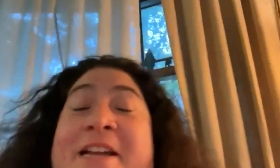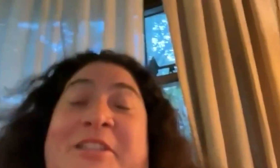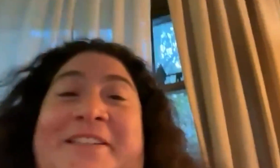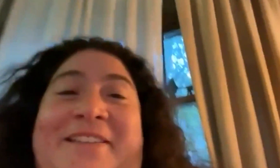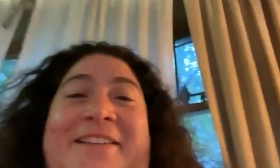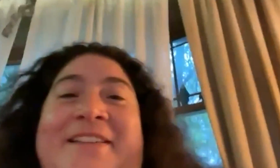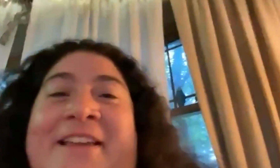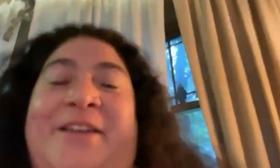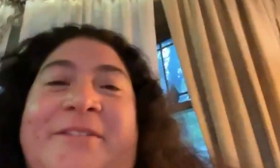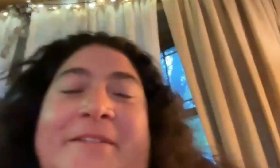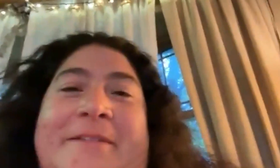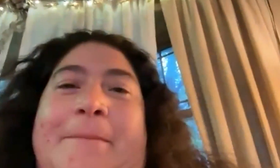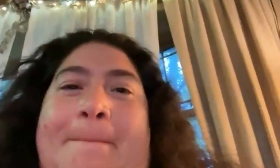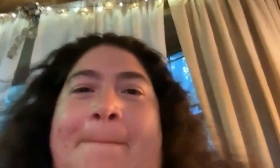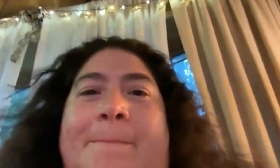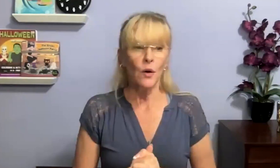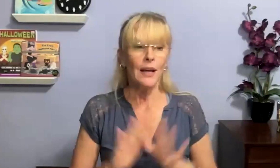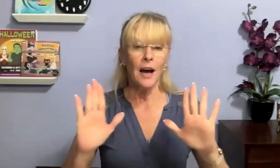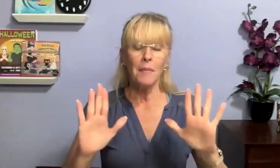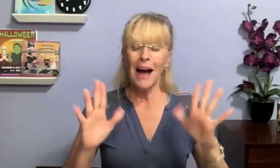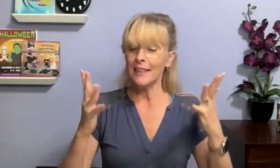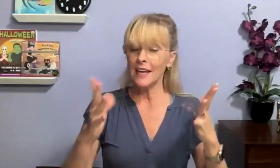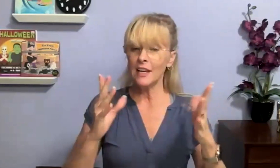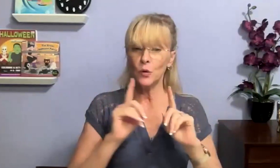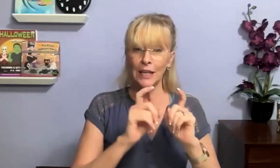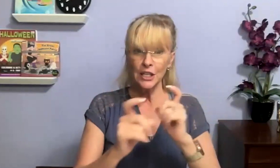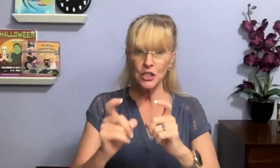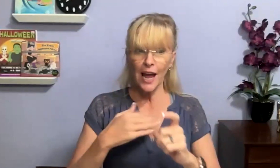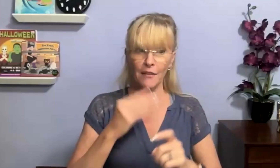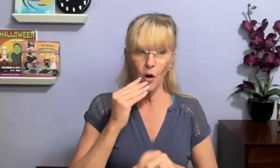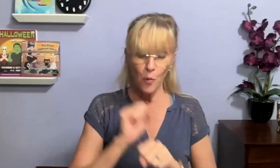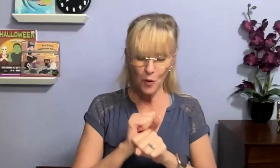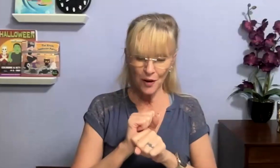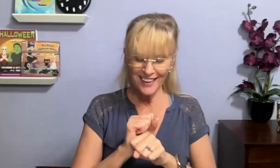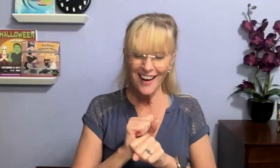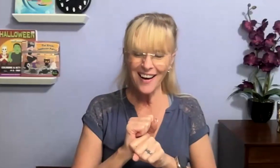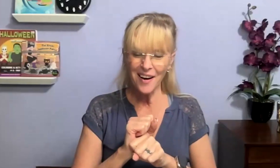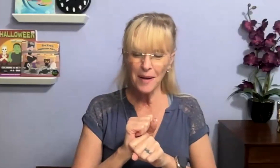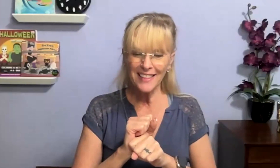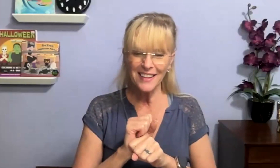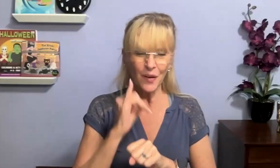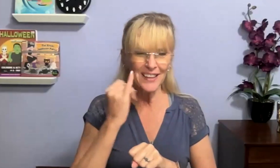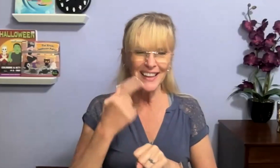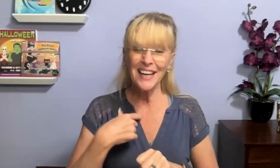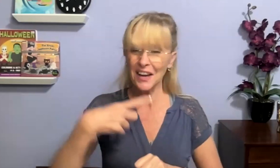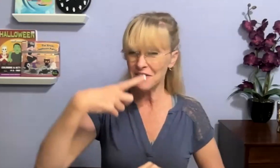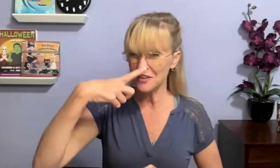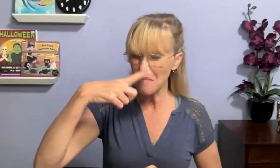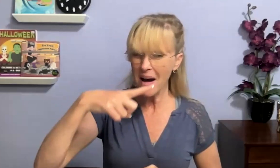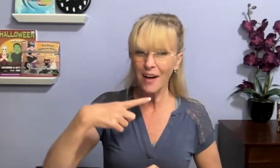actually. Oh, Thank you. wonderful. Okay, so I think you each have a homework. And then the only thing, if you don't mind,